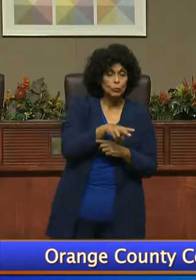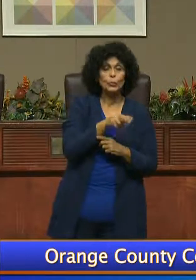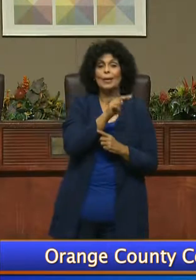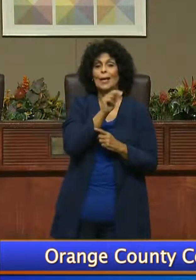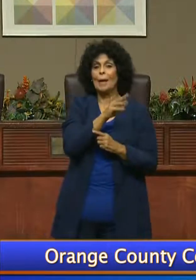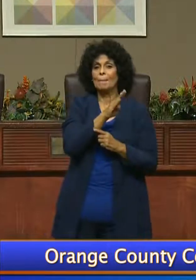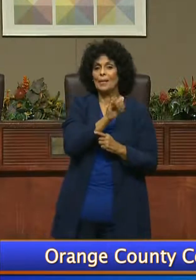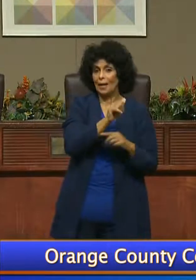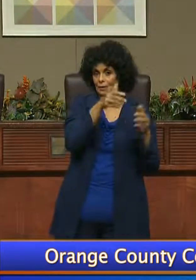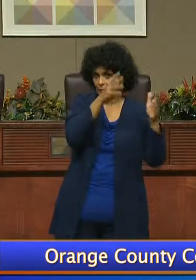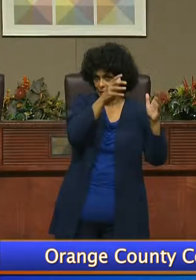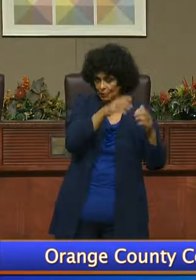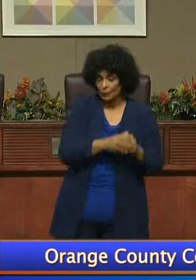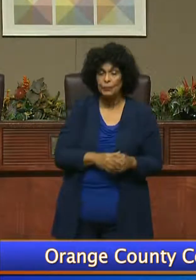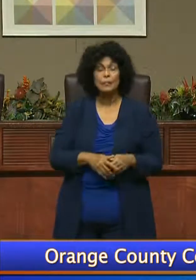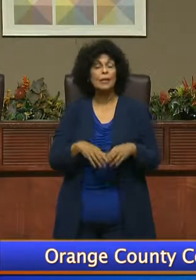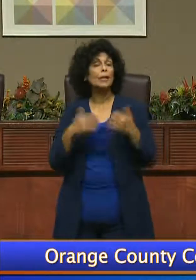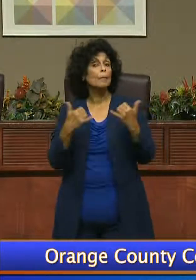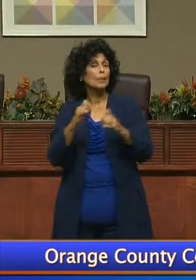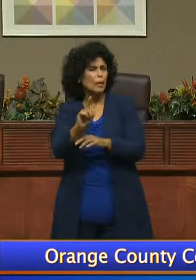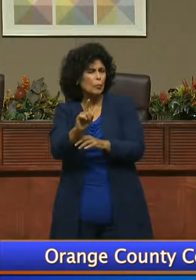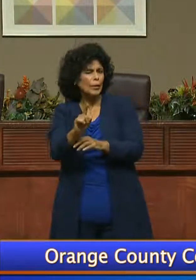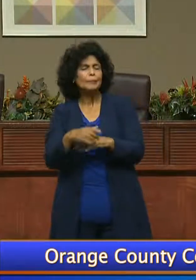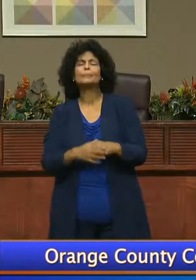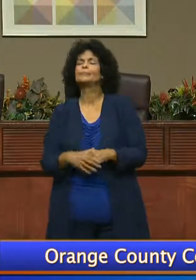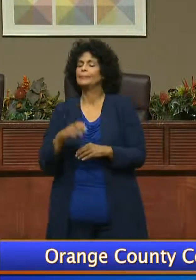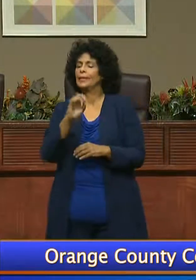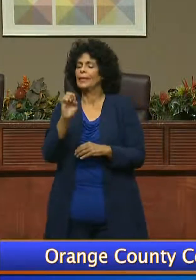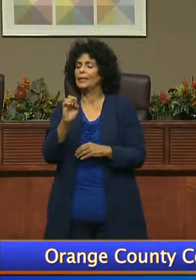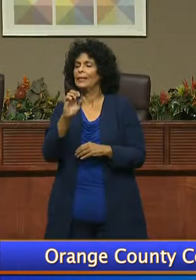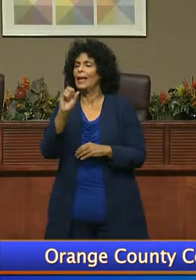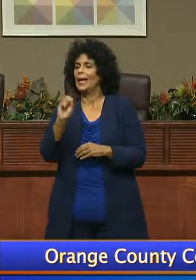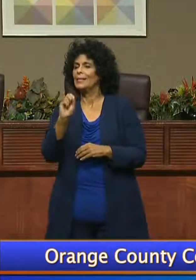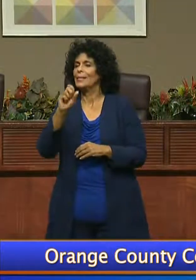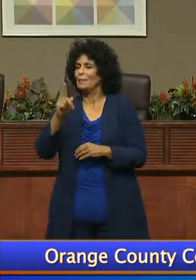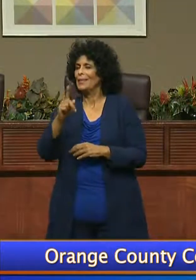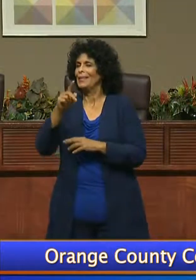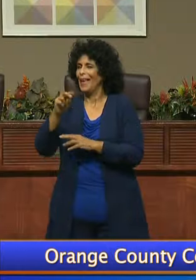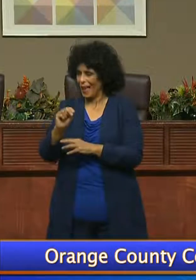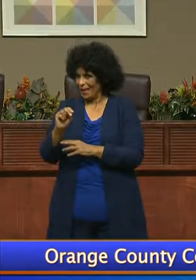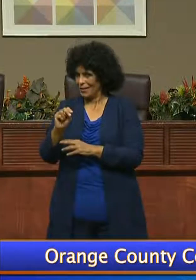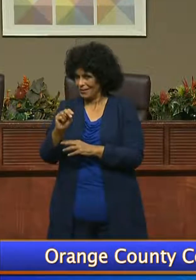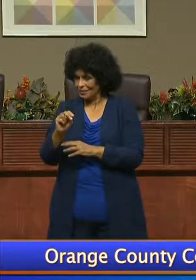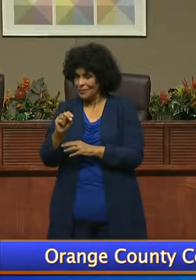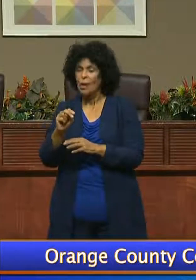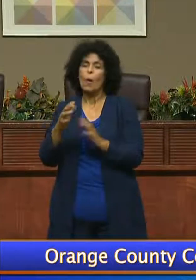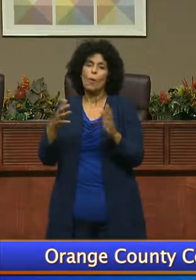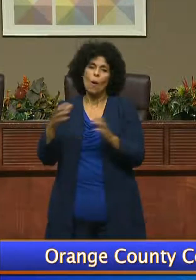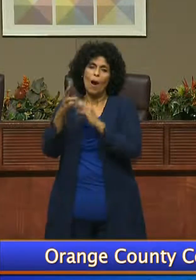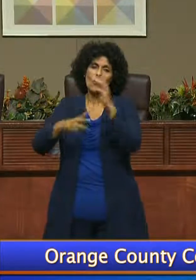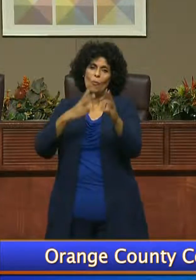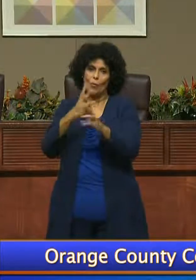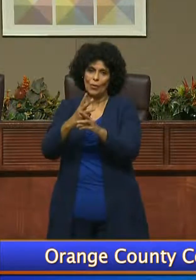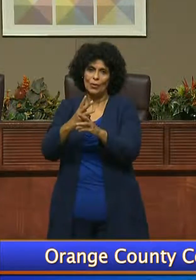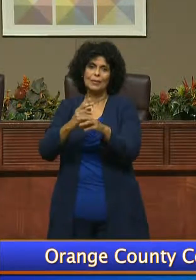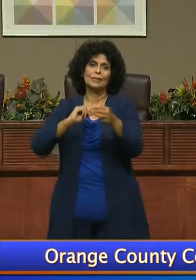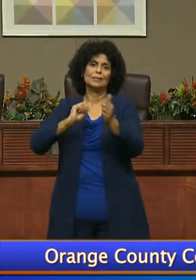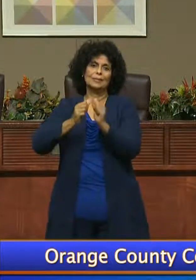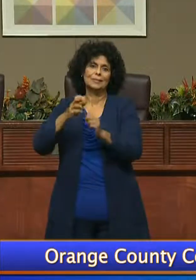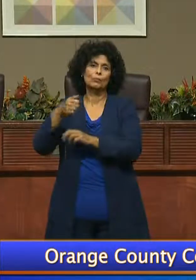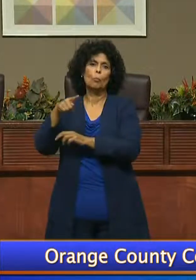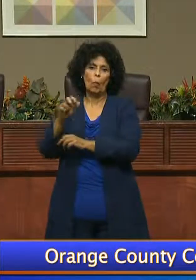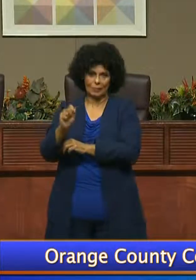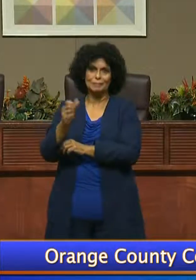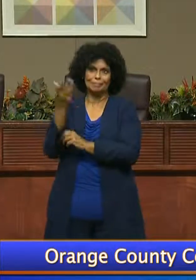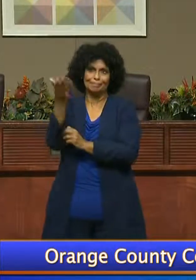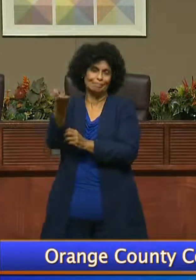the ESPN Wide World of Sports. So, again, that's the good news. I started with the bad news. I ended with